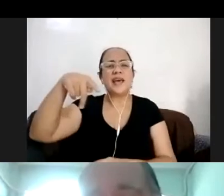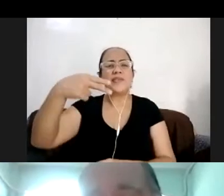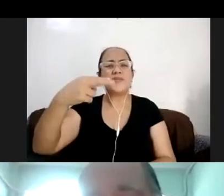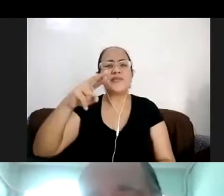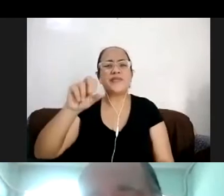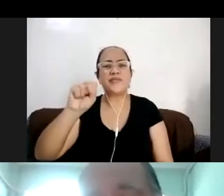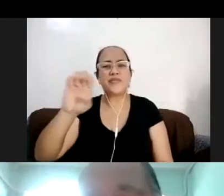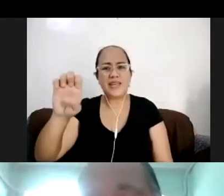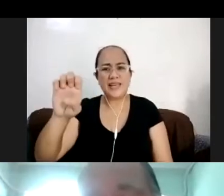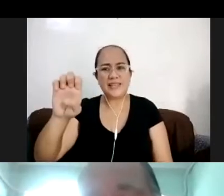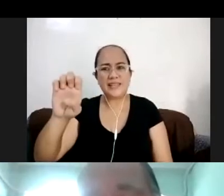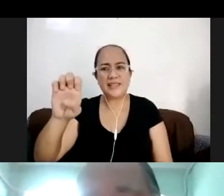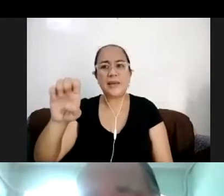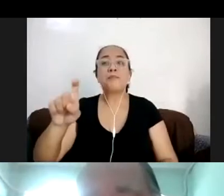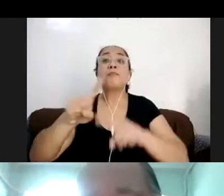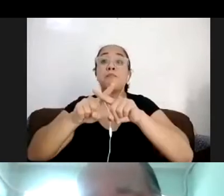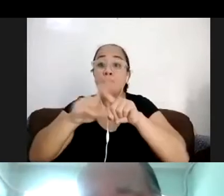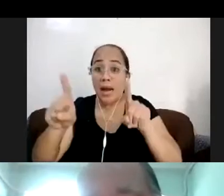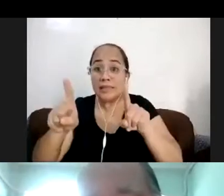must have a subject and a predicate.